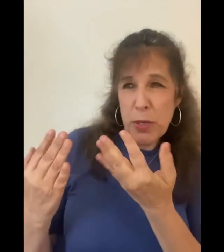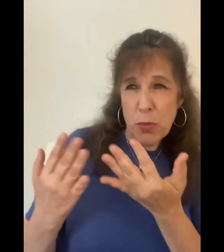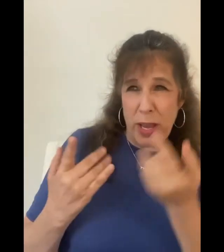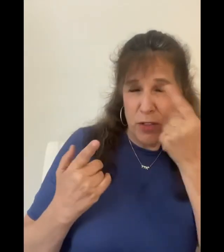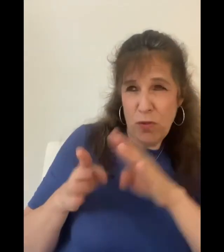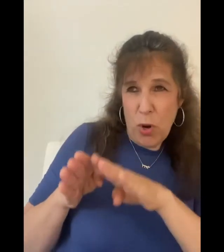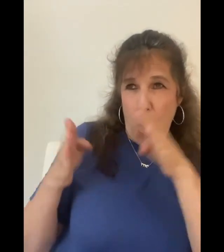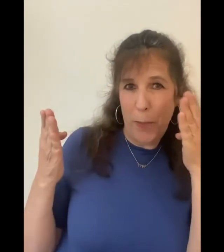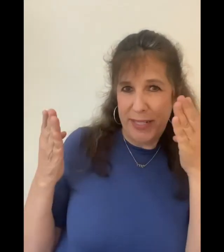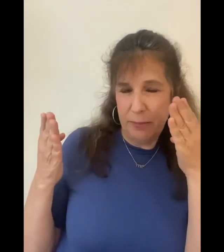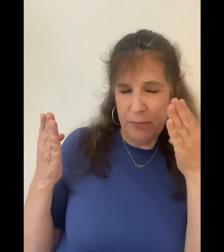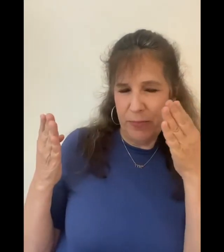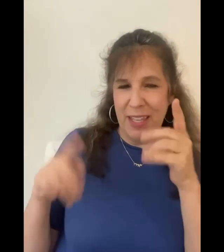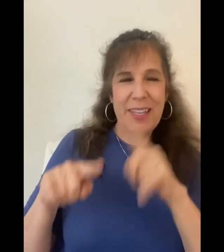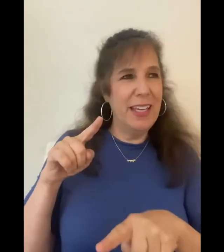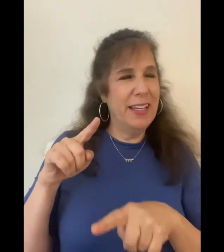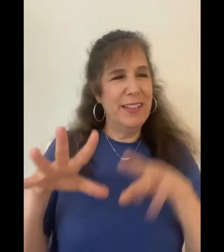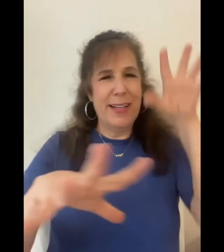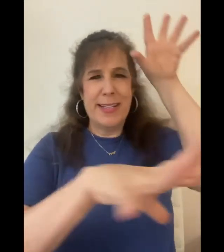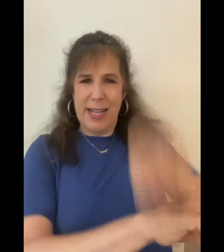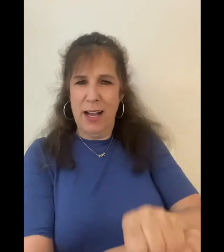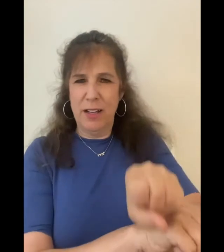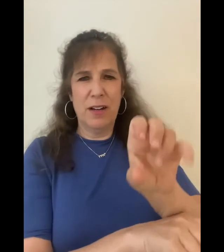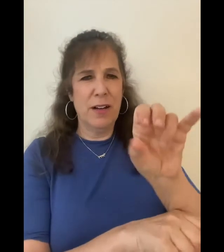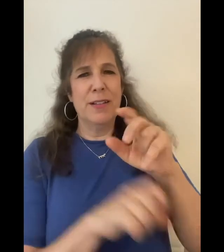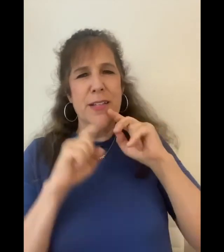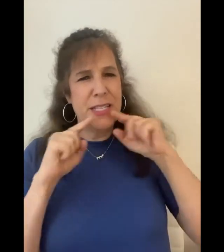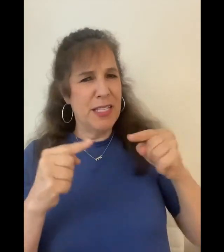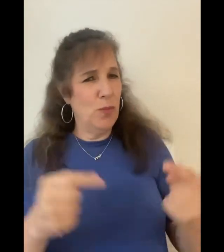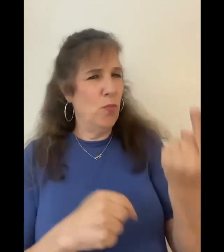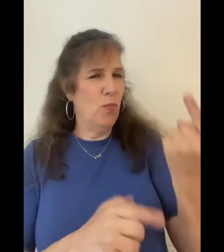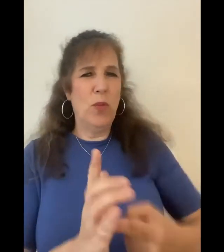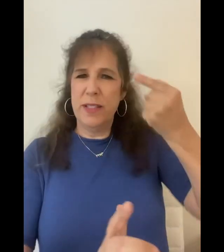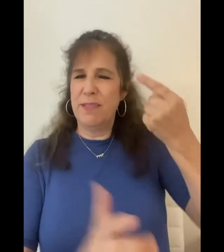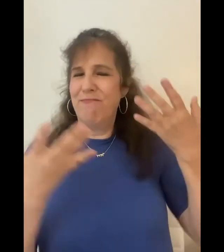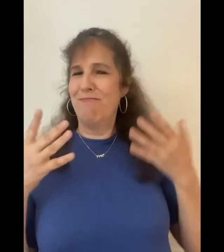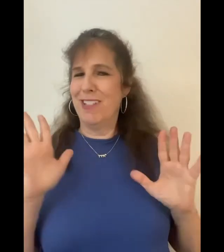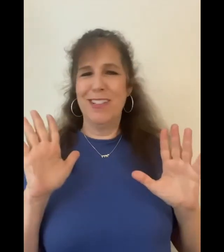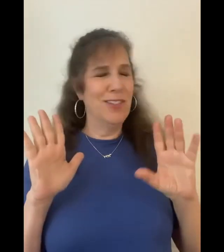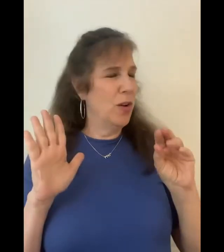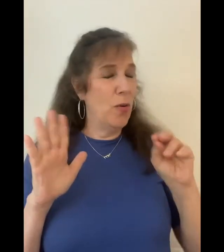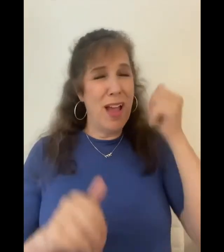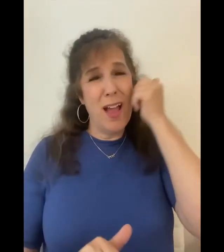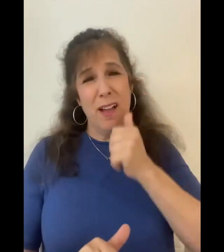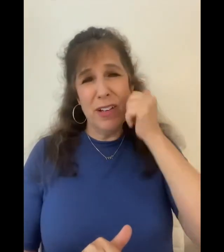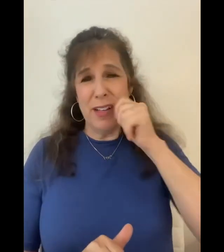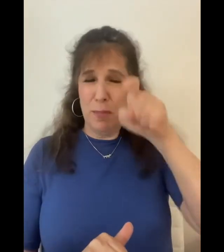it over and then forever know that that's it, you're good. Each and every day has its trials. Each and every day has